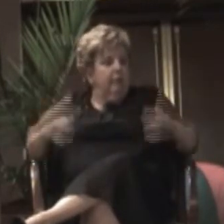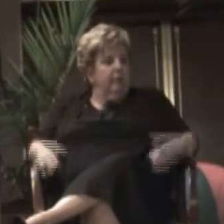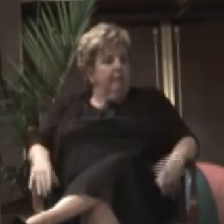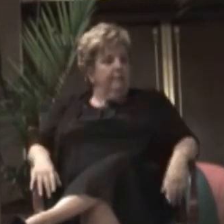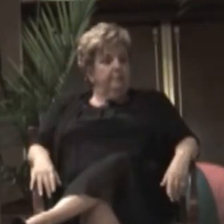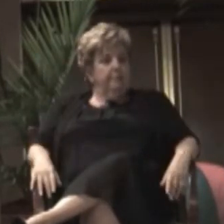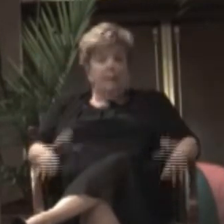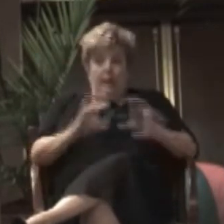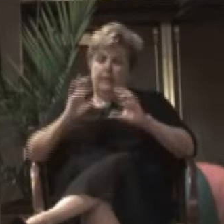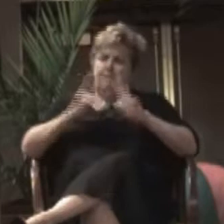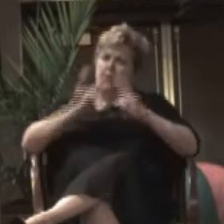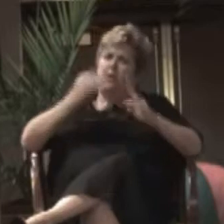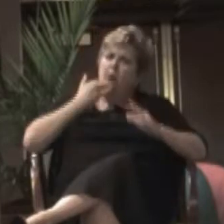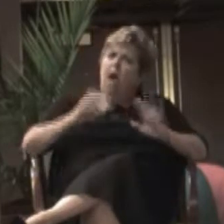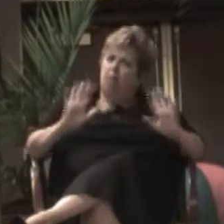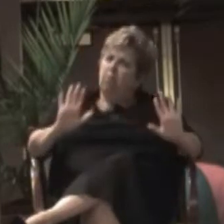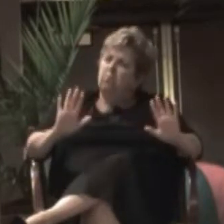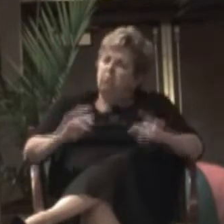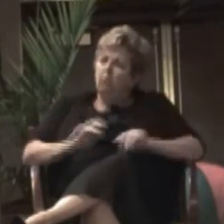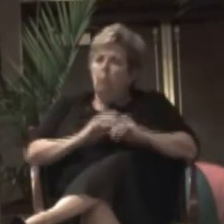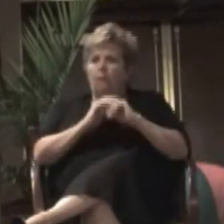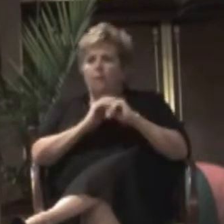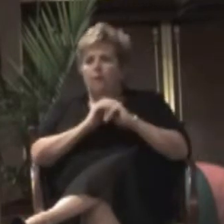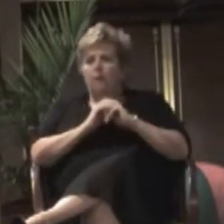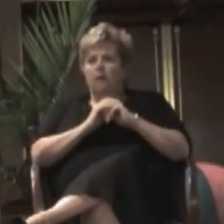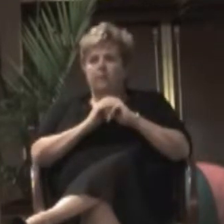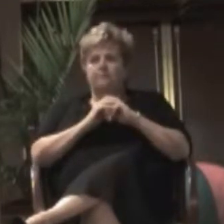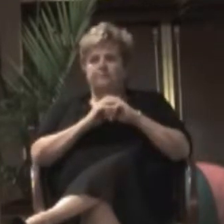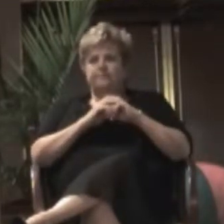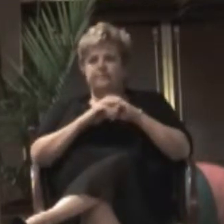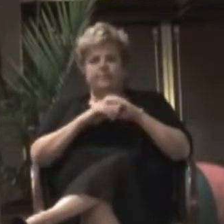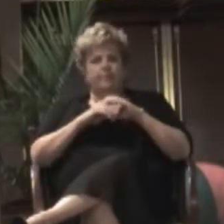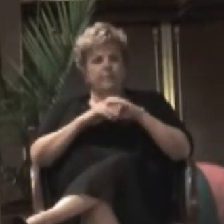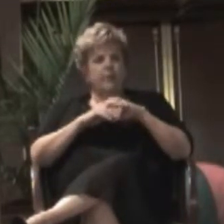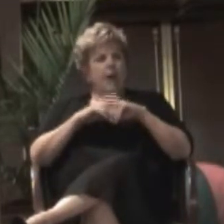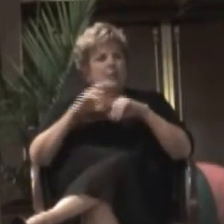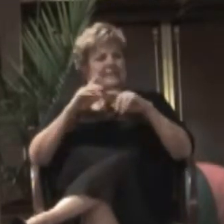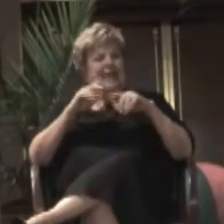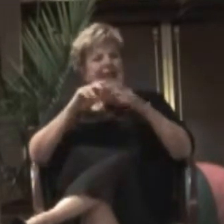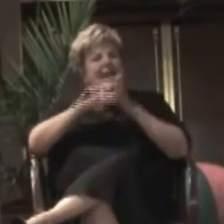well. I was a real key operator at General Motors for a while,